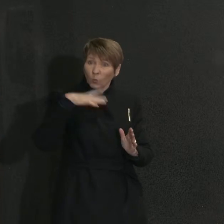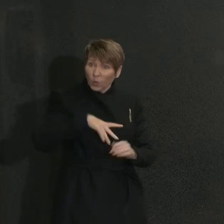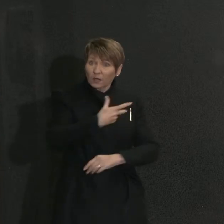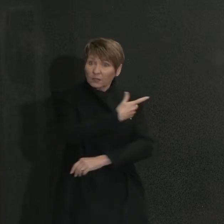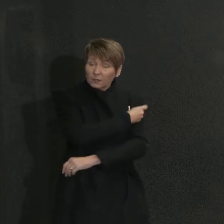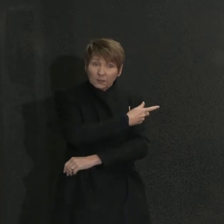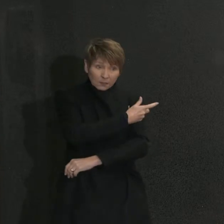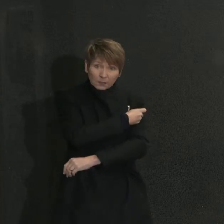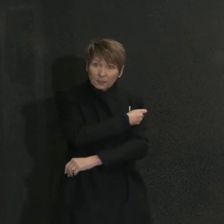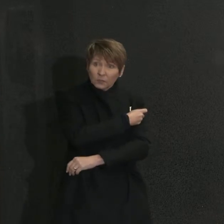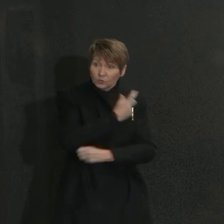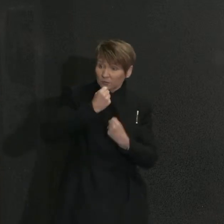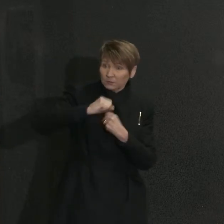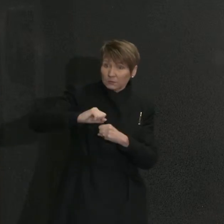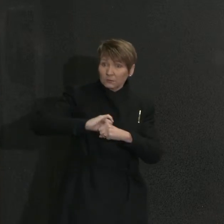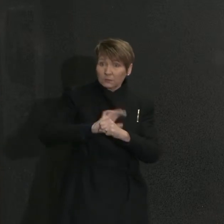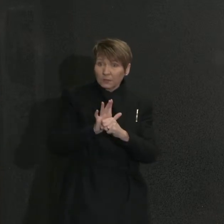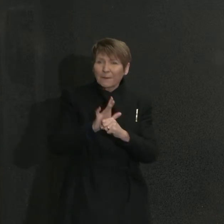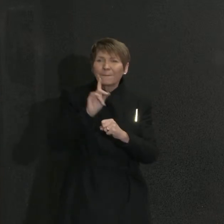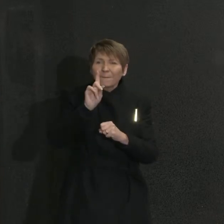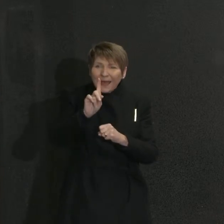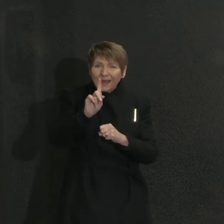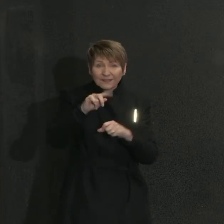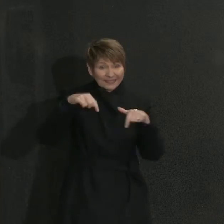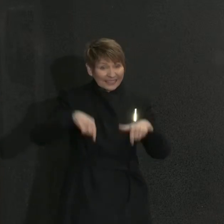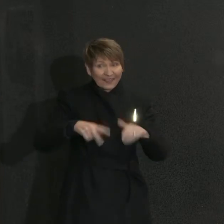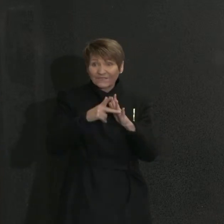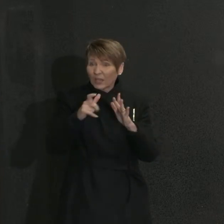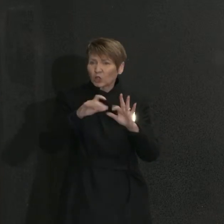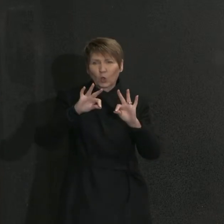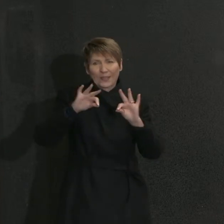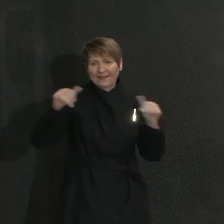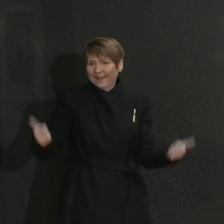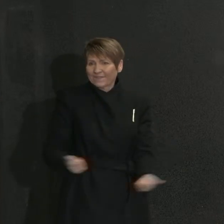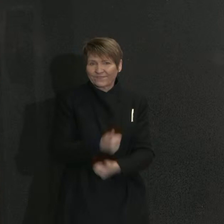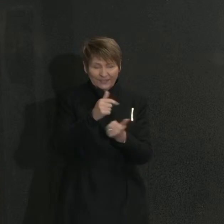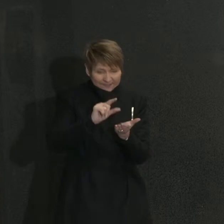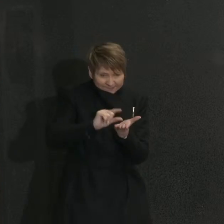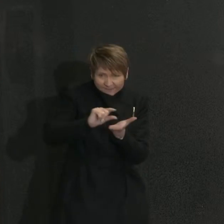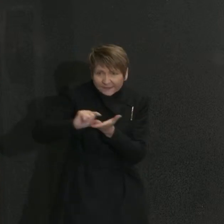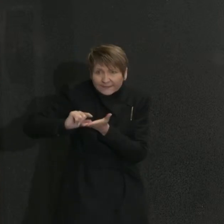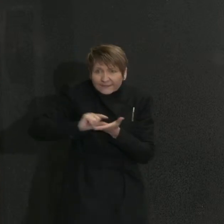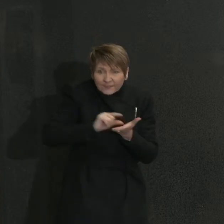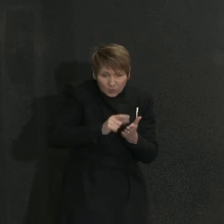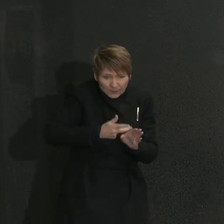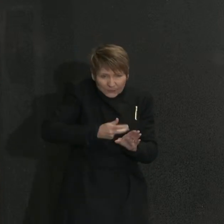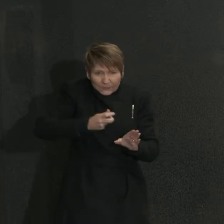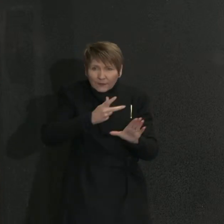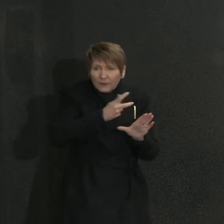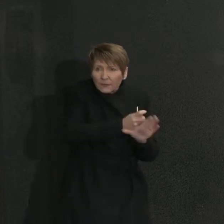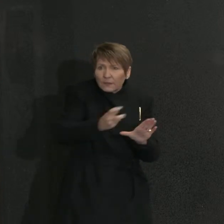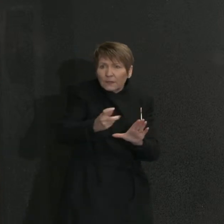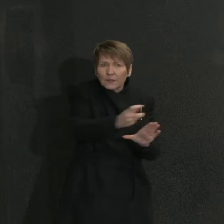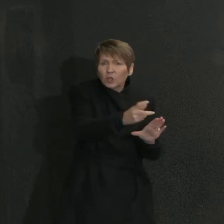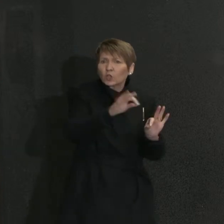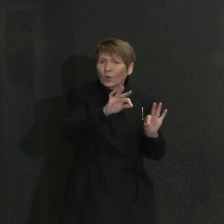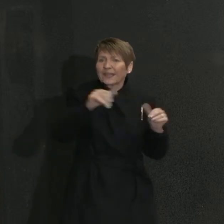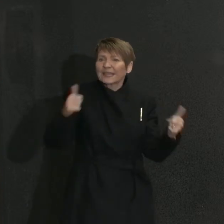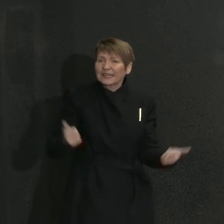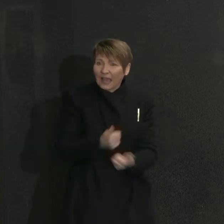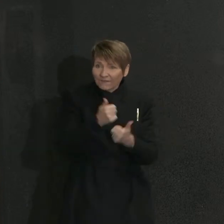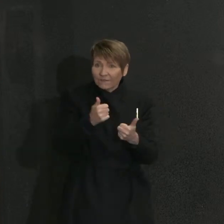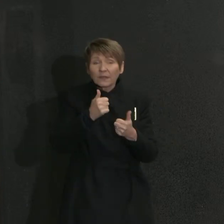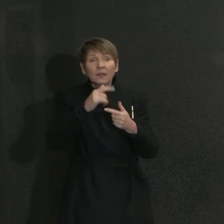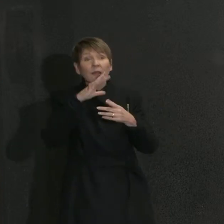the supply. As soon as we do, I'd expect that they will queue up. They will be there to play their part and to be part of a very